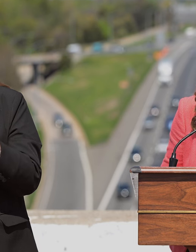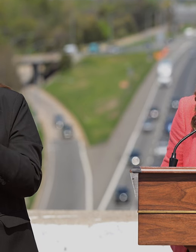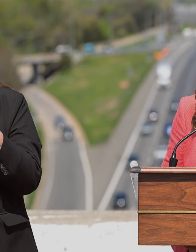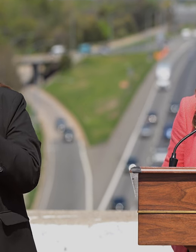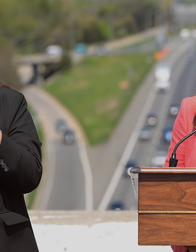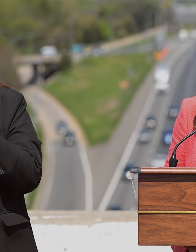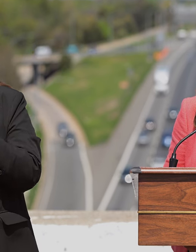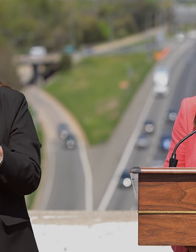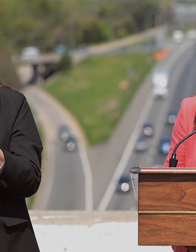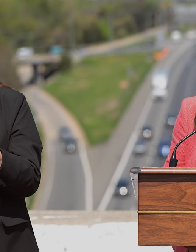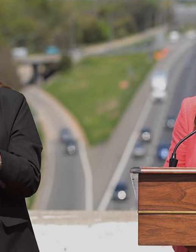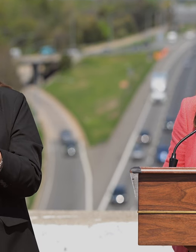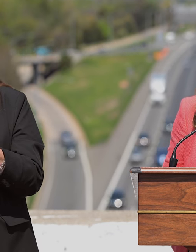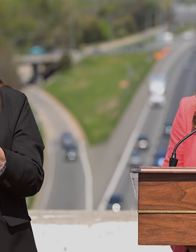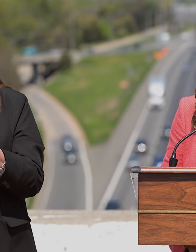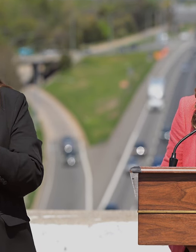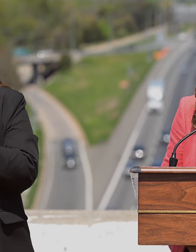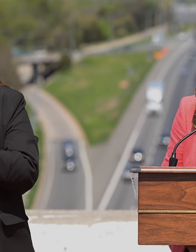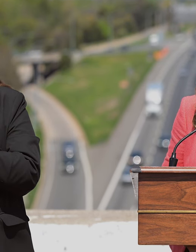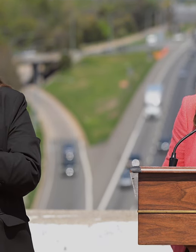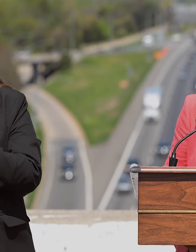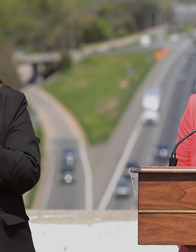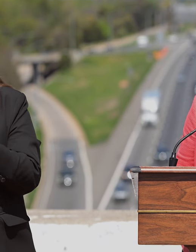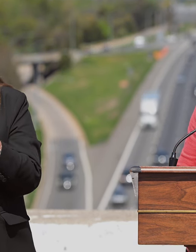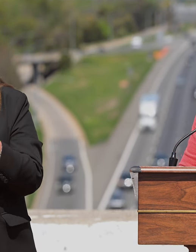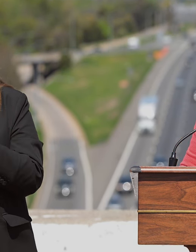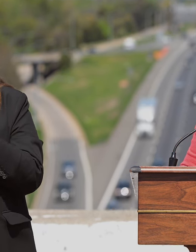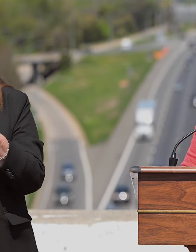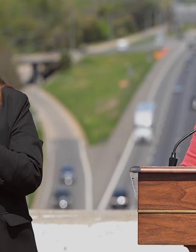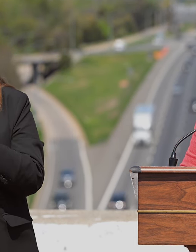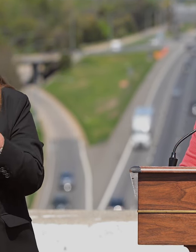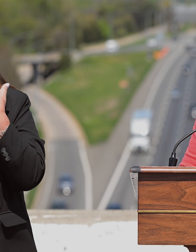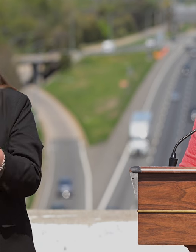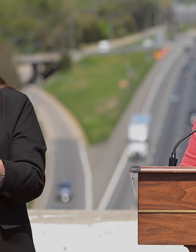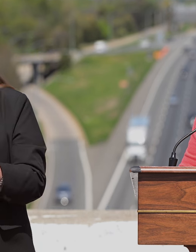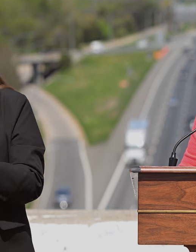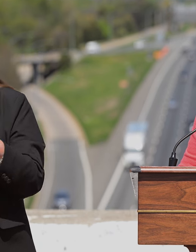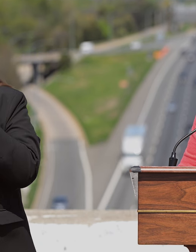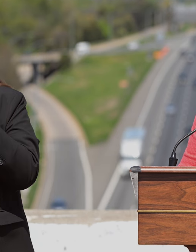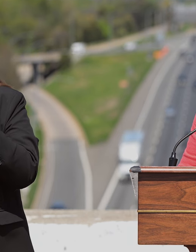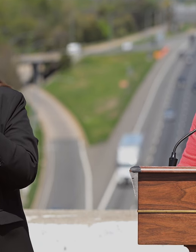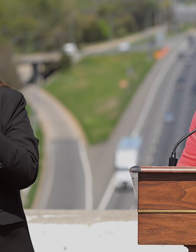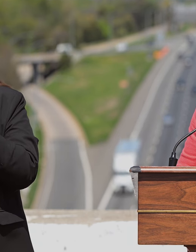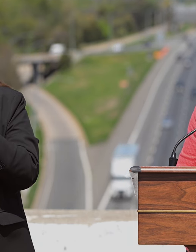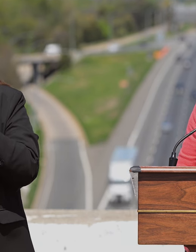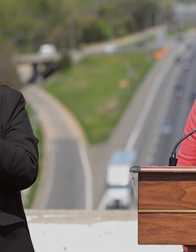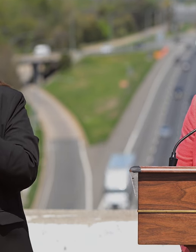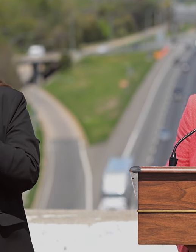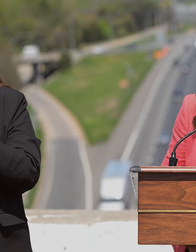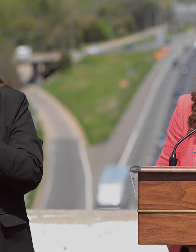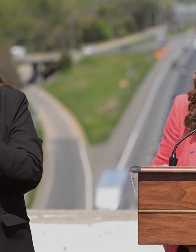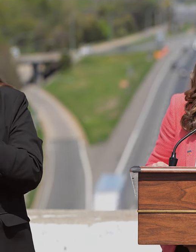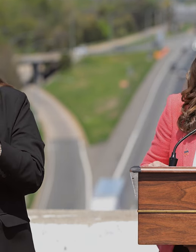safety. She chaired the Work Zone Work Group for the past year, and I know we're all grateful to have a traffic engineer in the seat of the Lieutenant